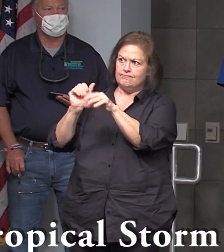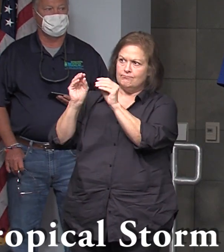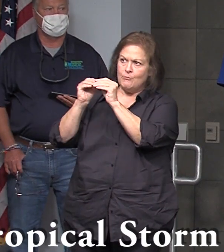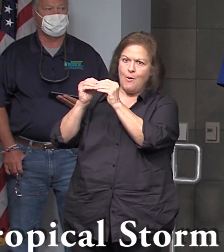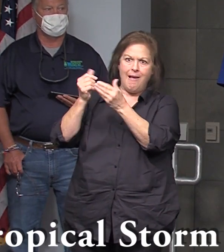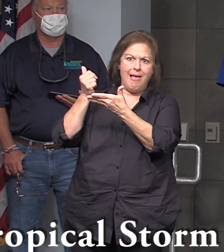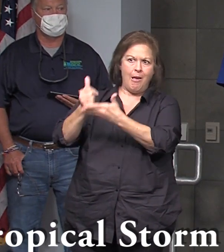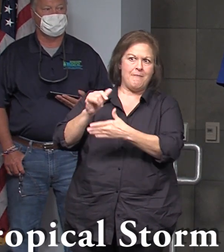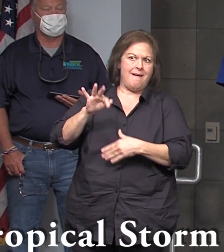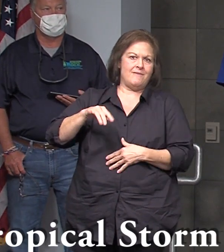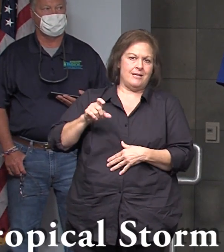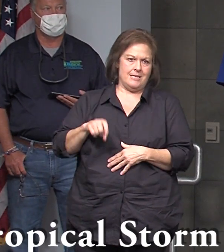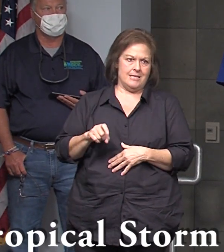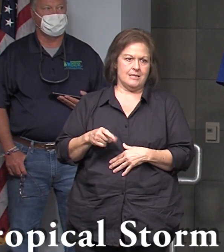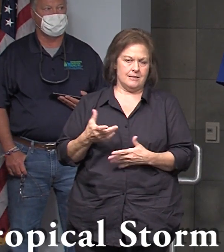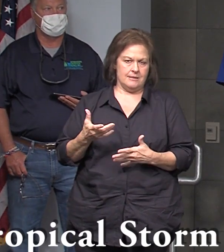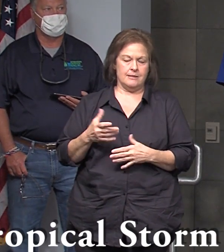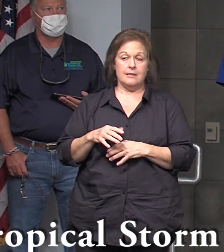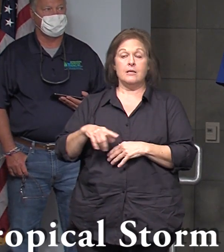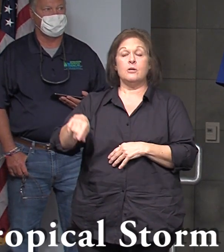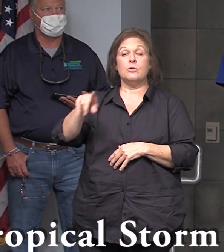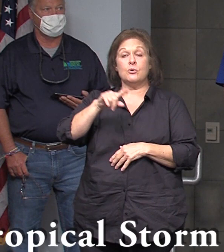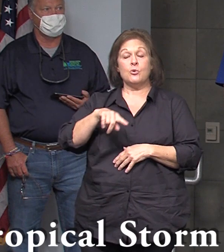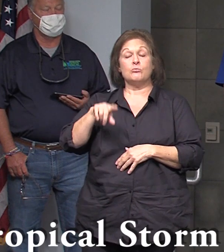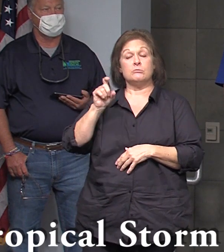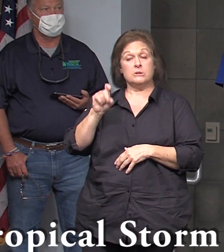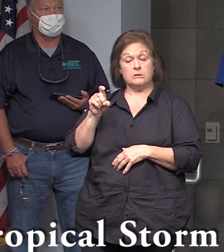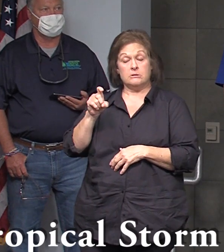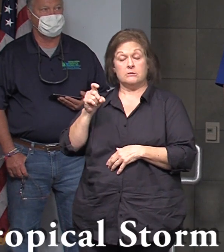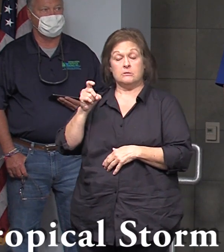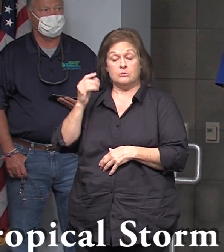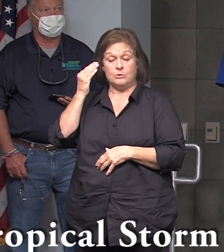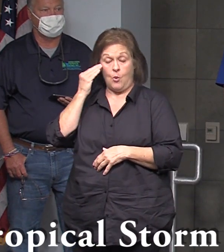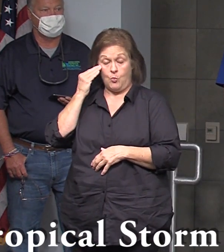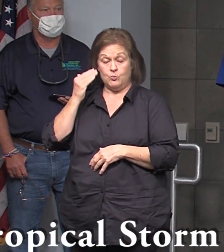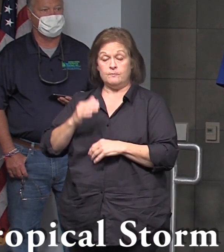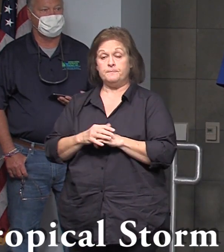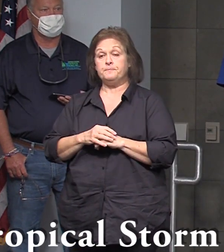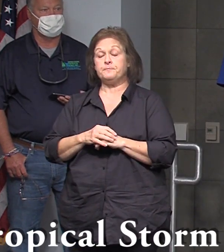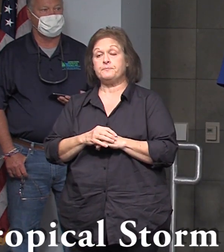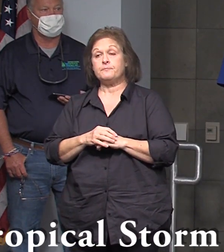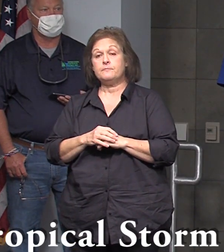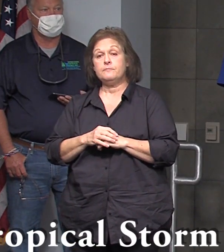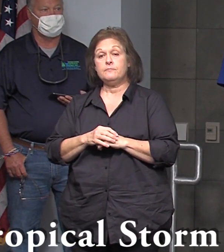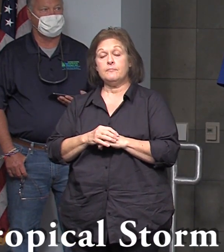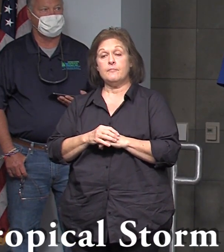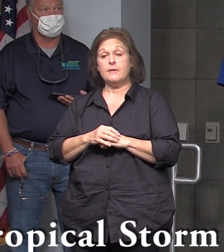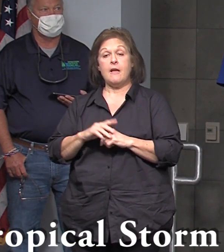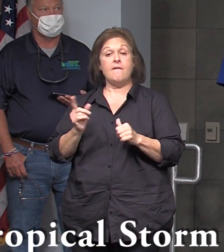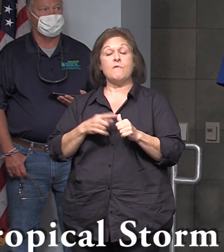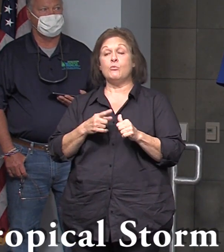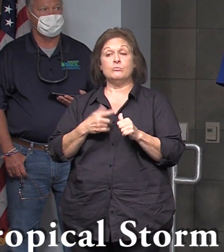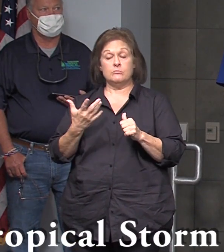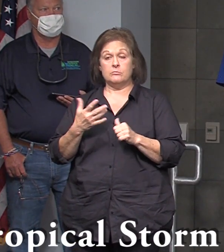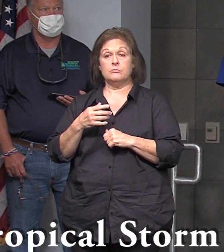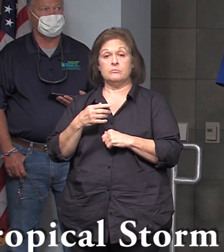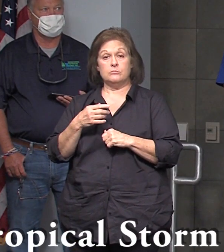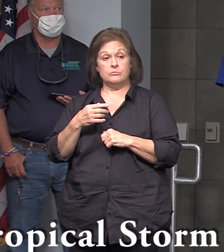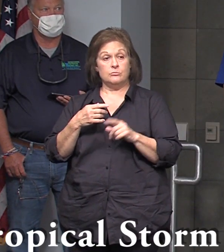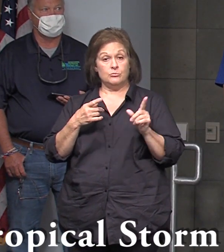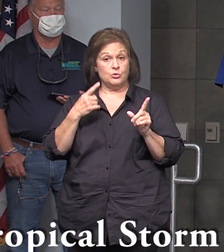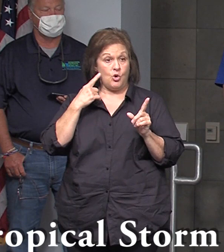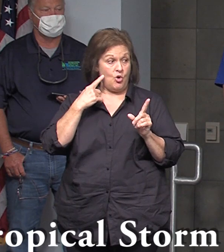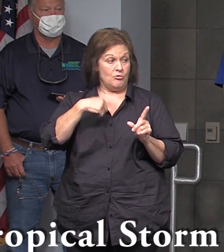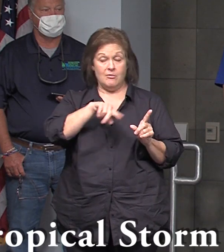necessary. Now, there are some things that the public should take into consideration about as we move through this storm. The first thing, as you've heard some of the